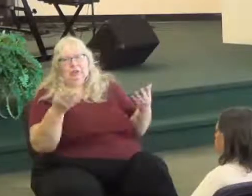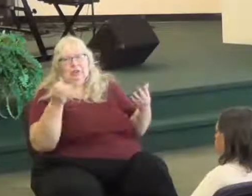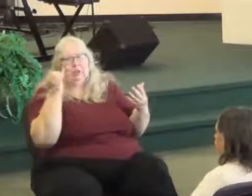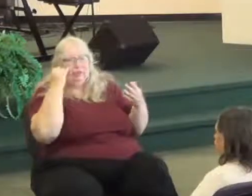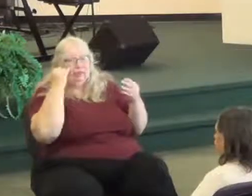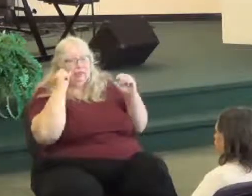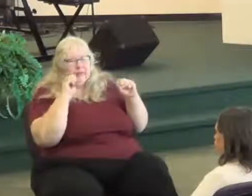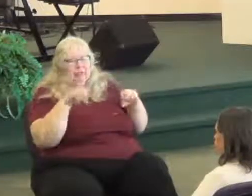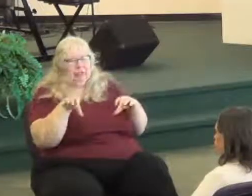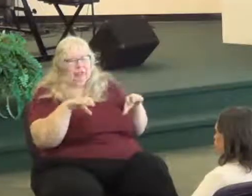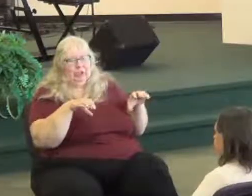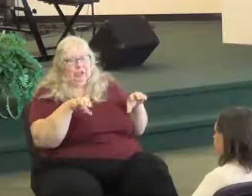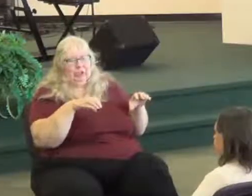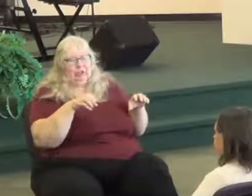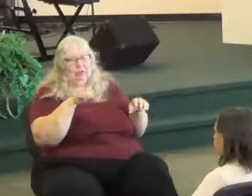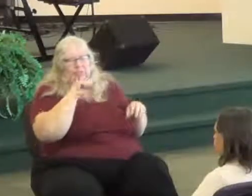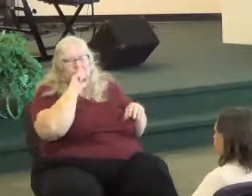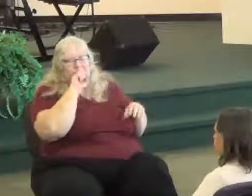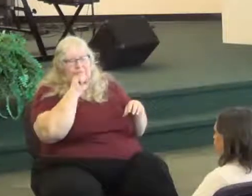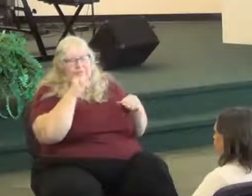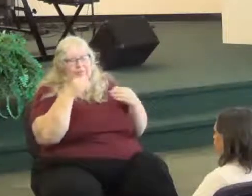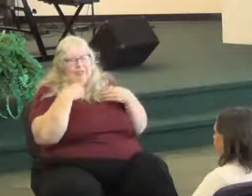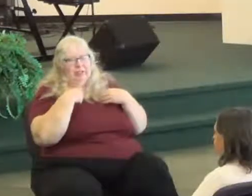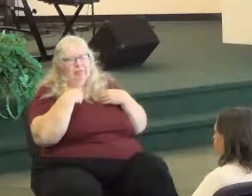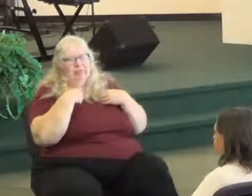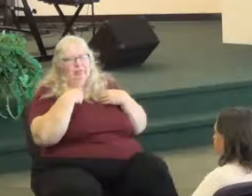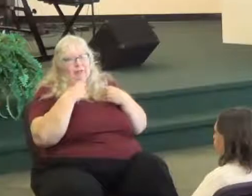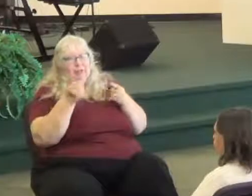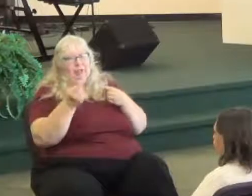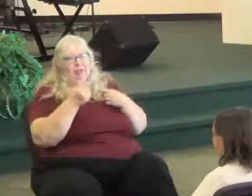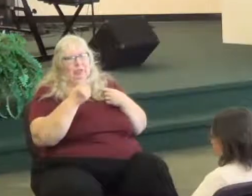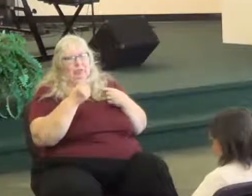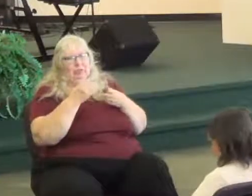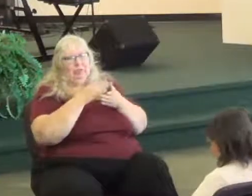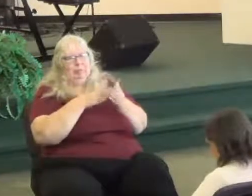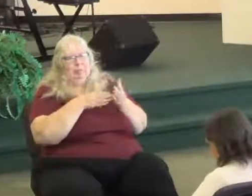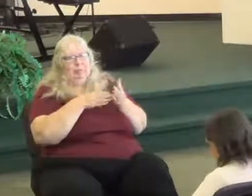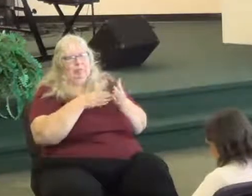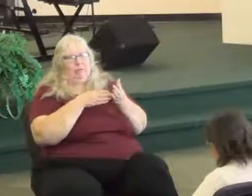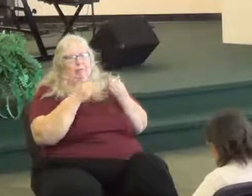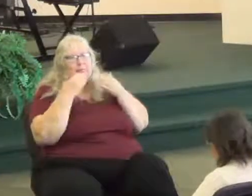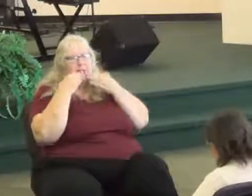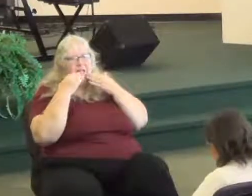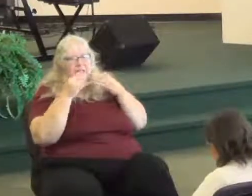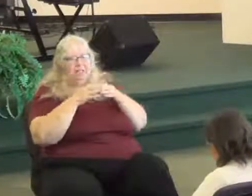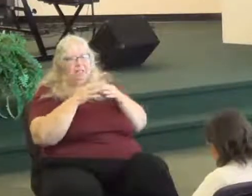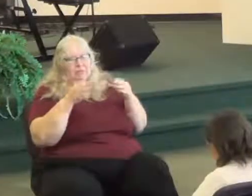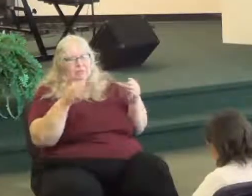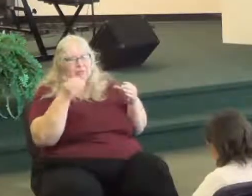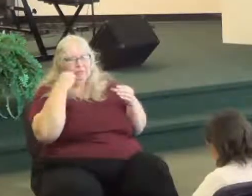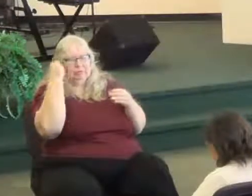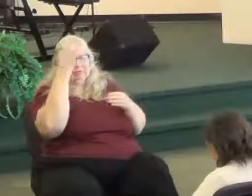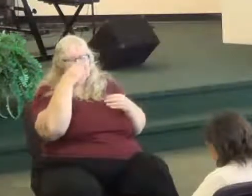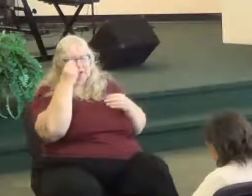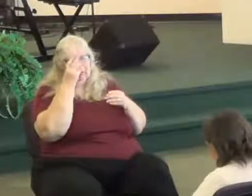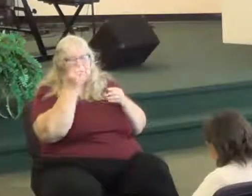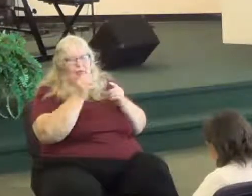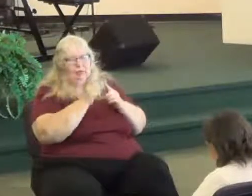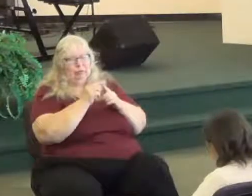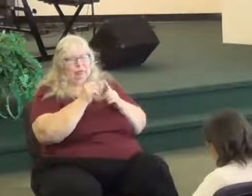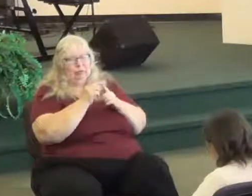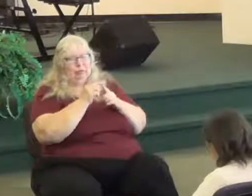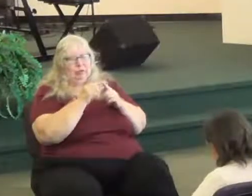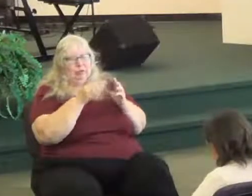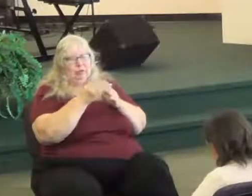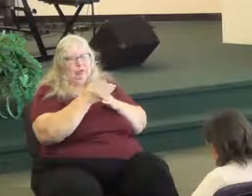to do that, we'd love to have you come back and be a part. Father, I thank you so much for the beautiful word you gave us through Adam